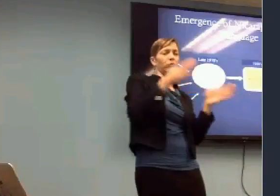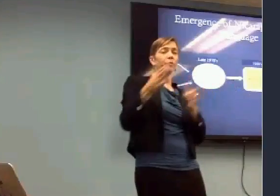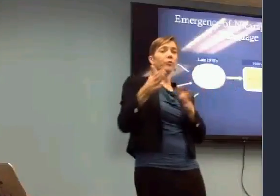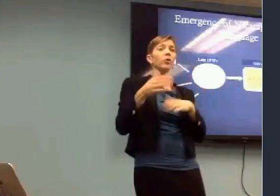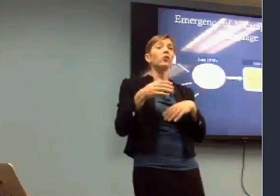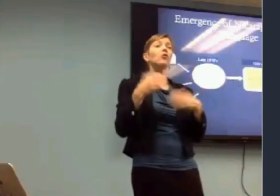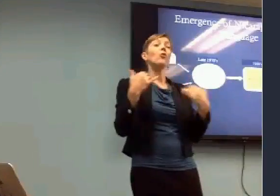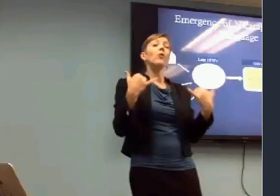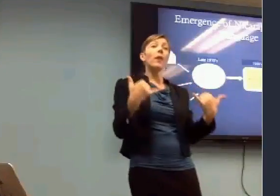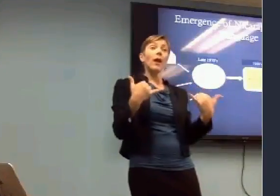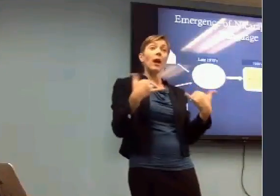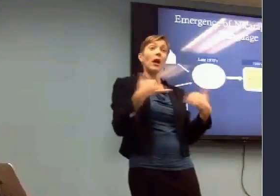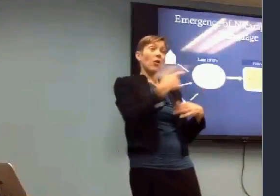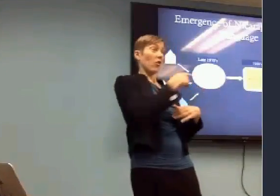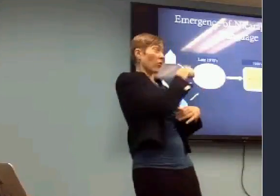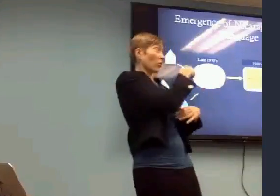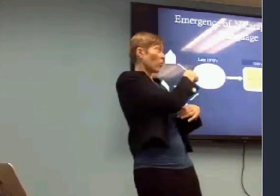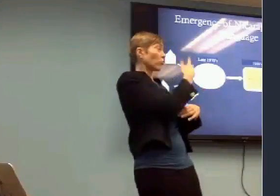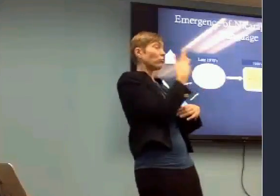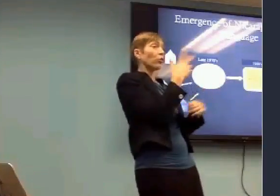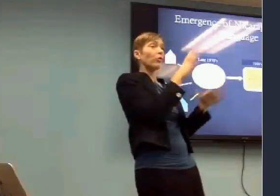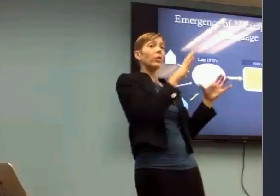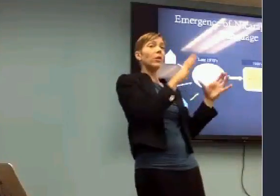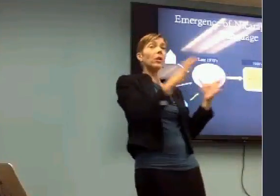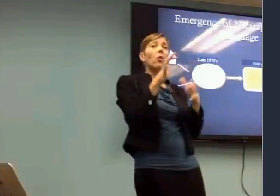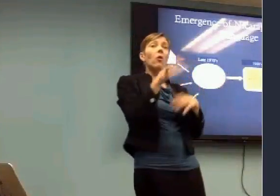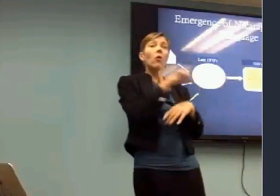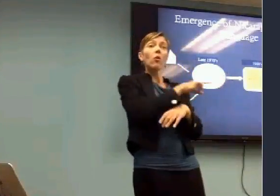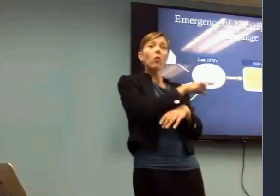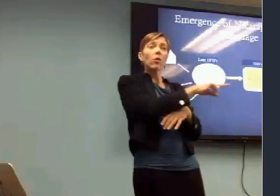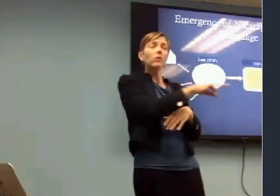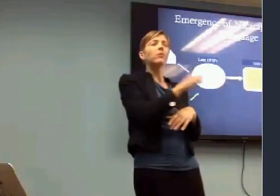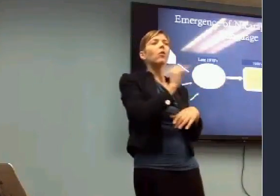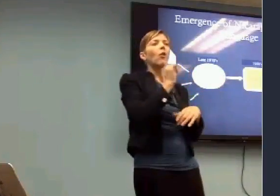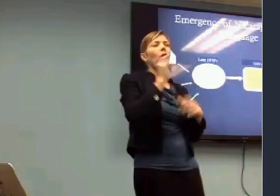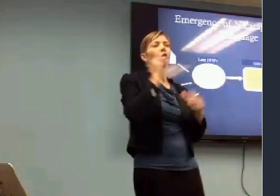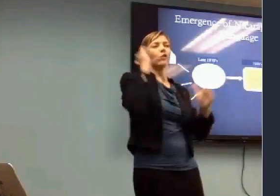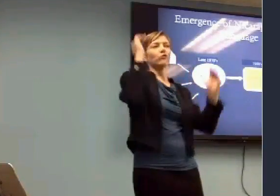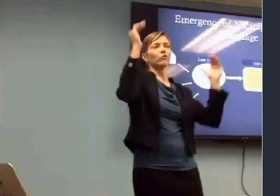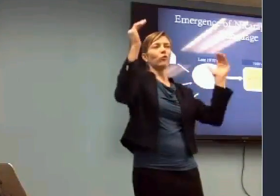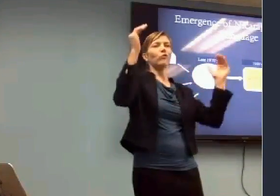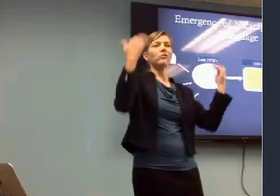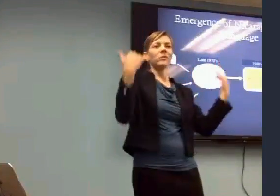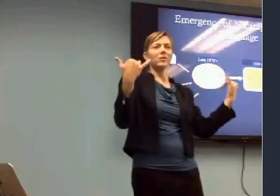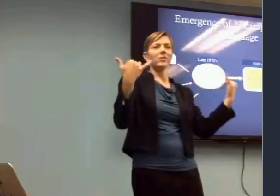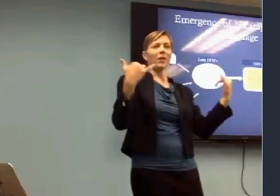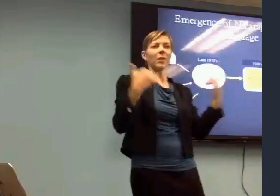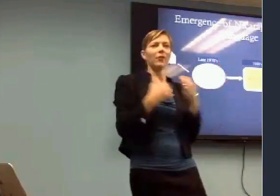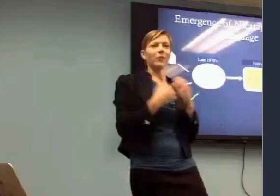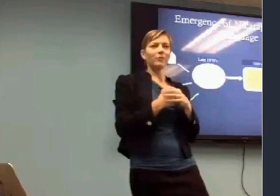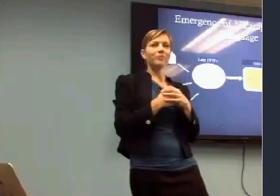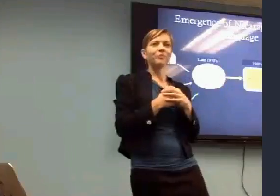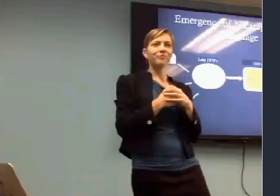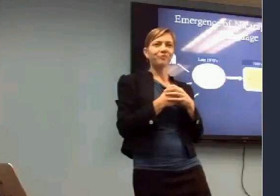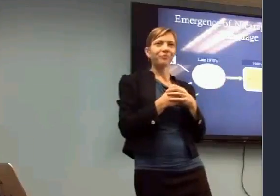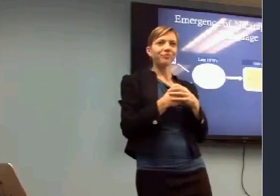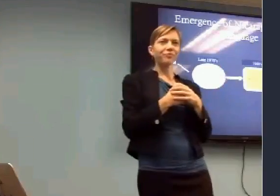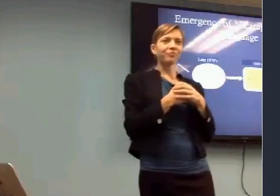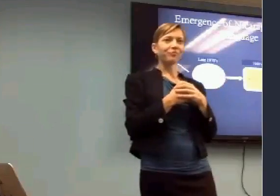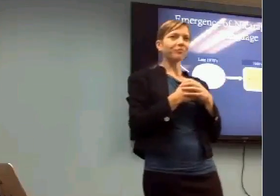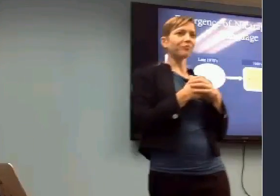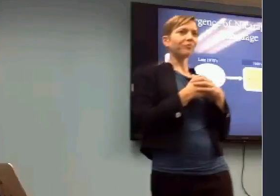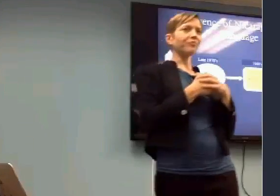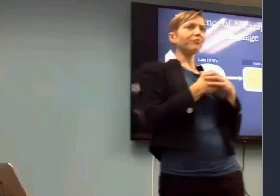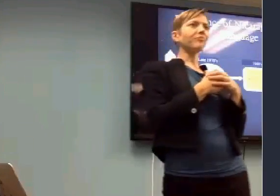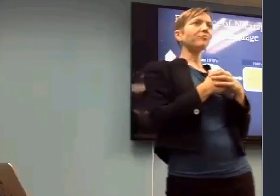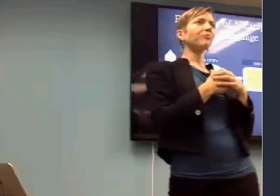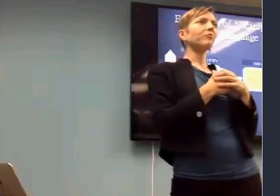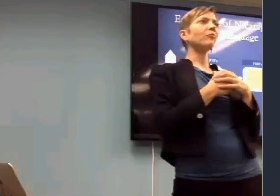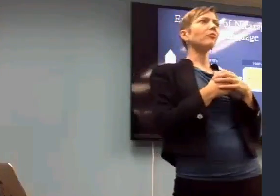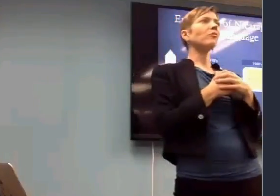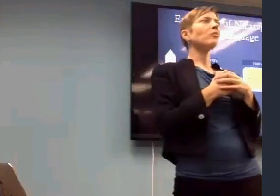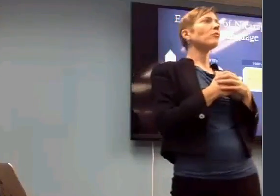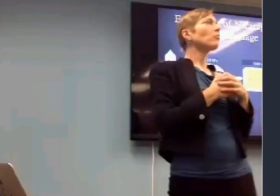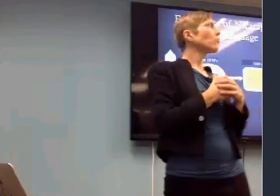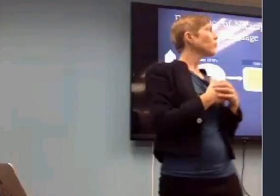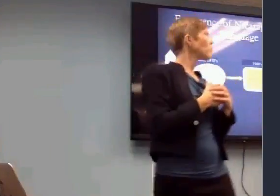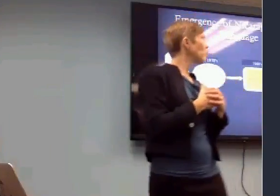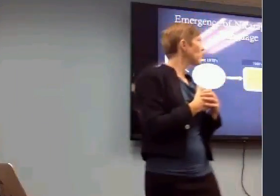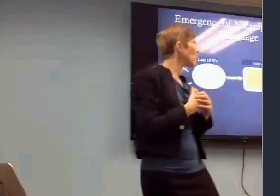span. So now that third cohort, just so you know, the first, second, and third cohorts are